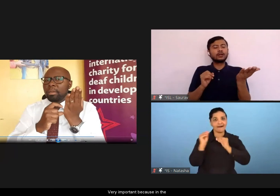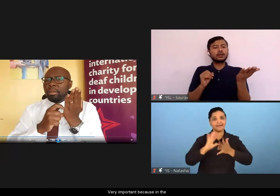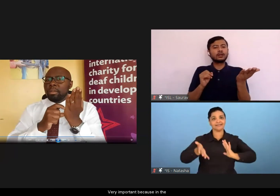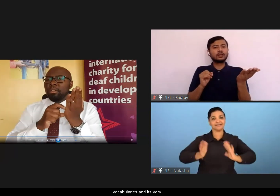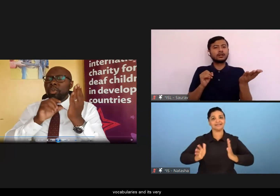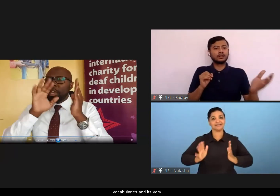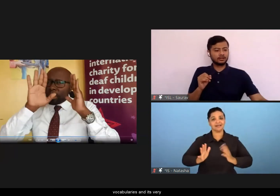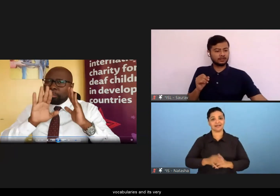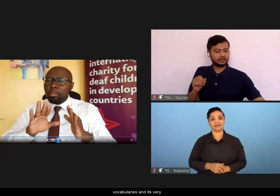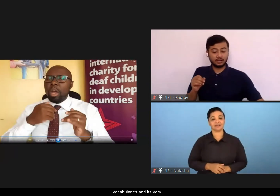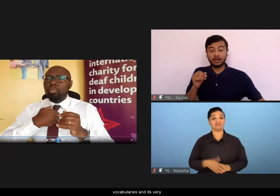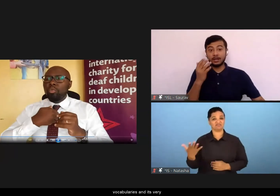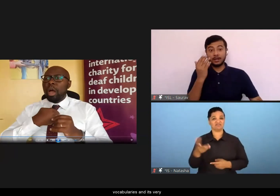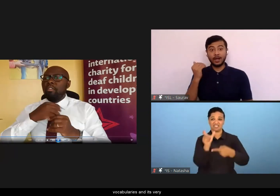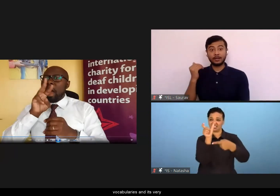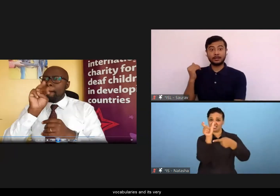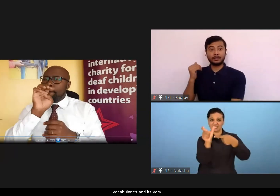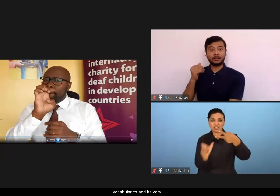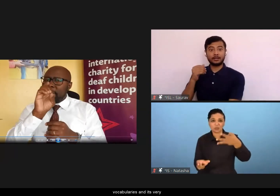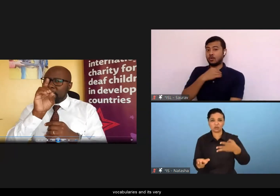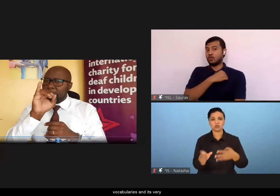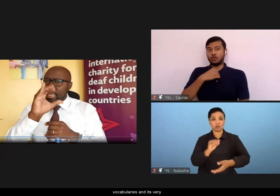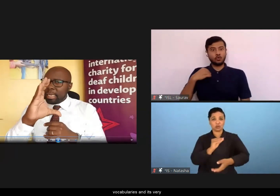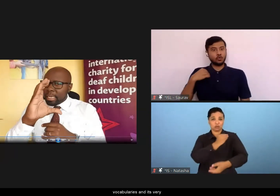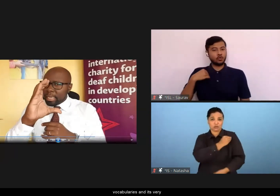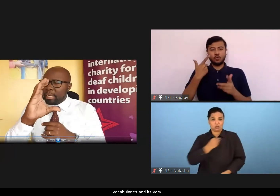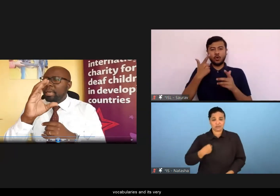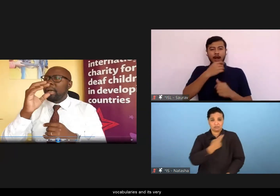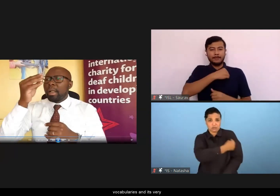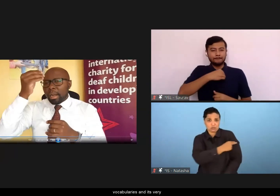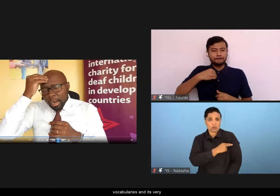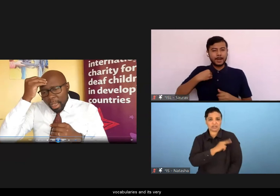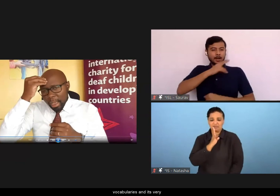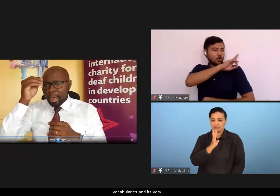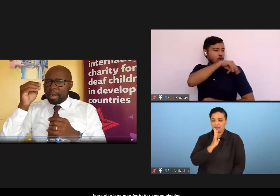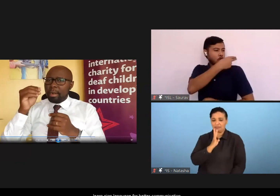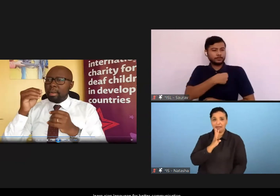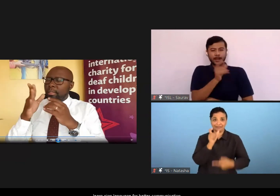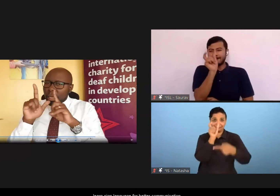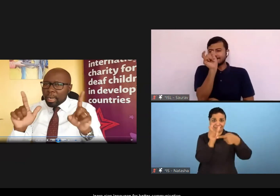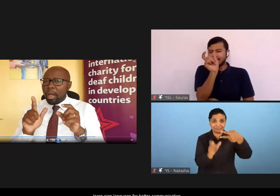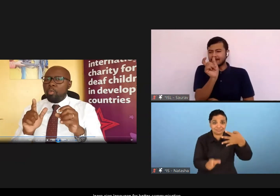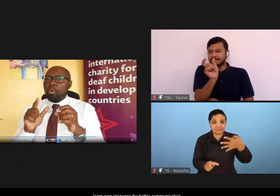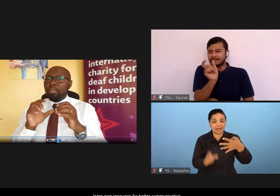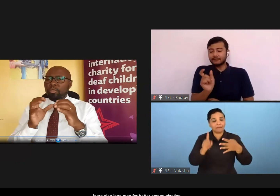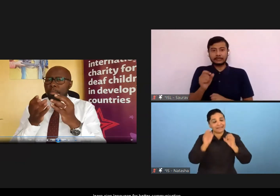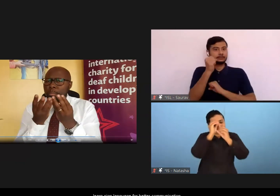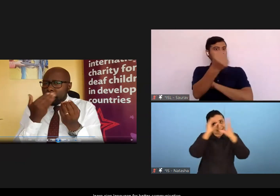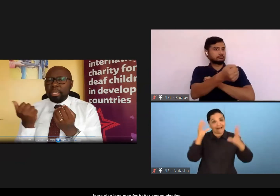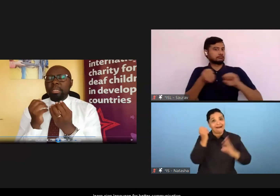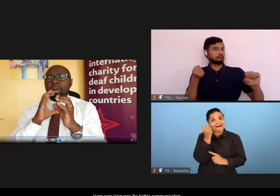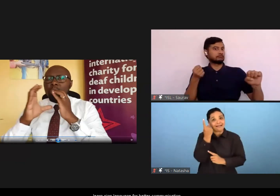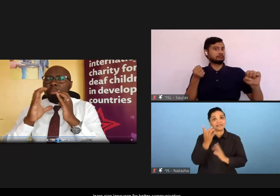specific vocabularies. And it's very important to have a medic learn sign